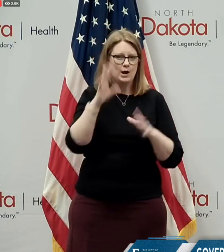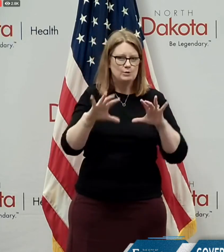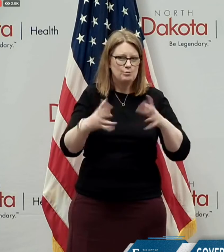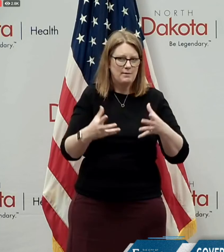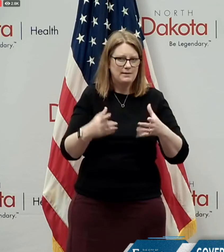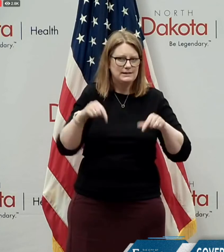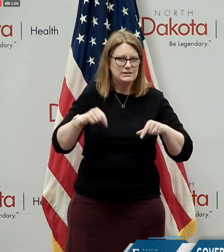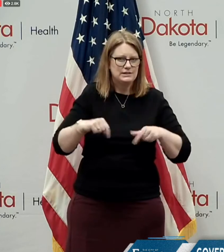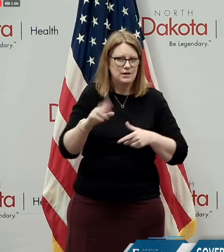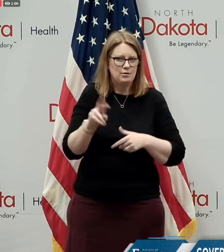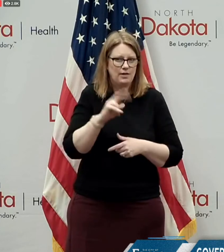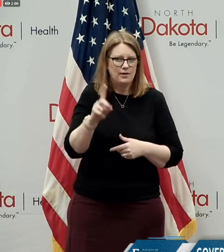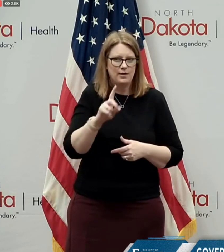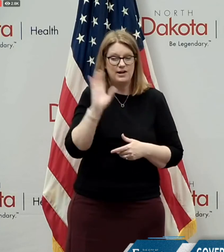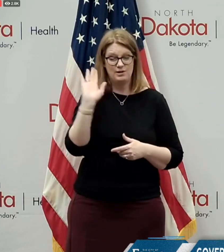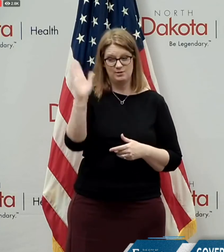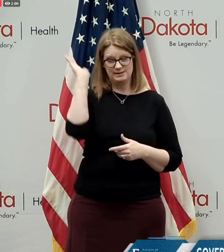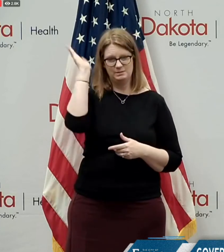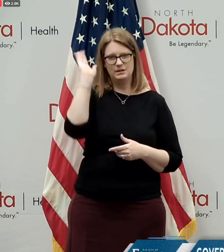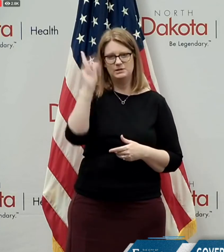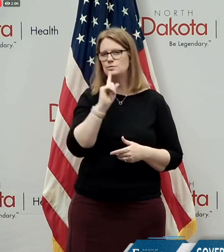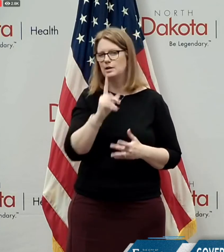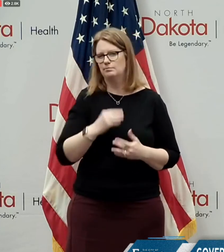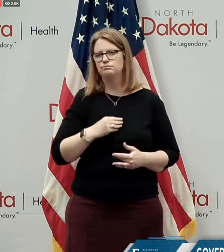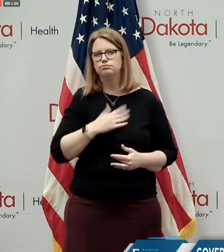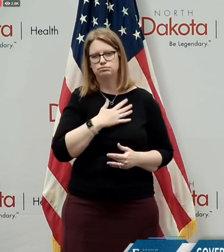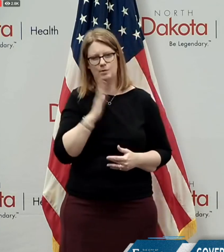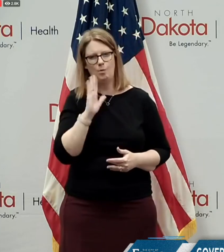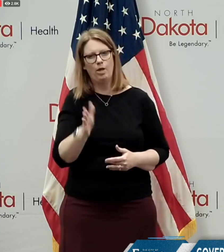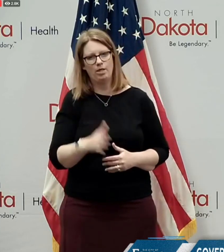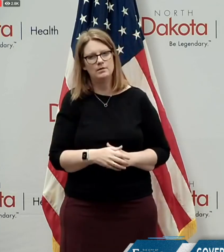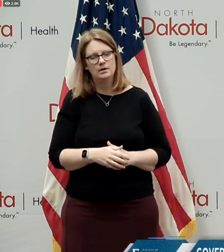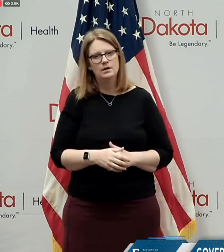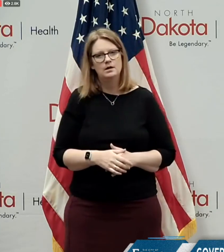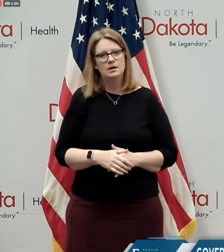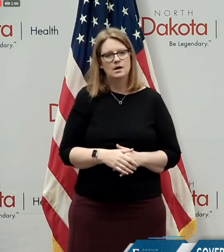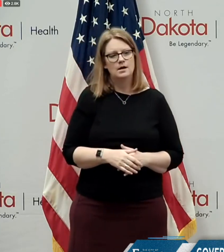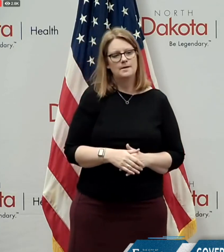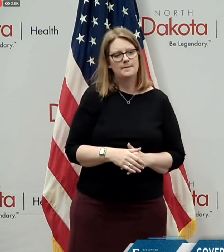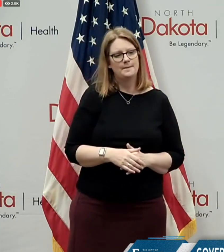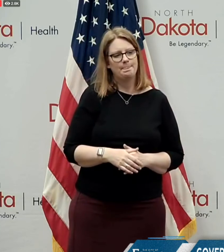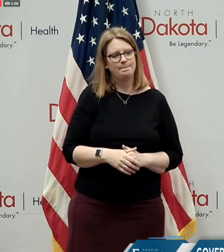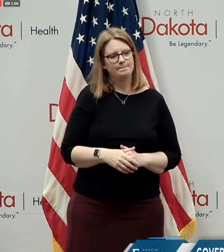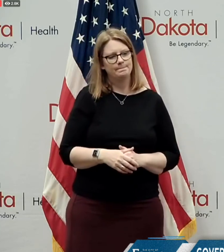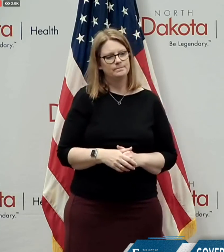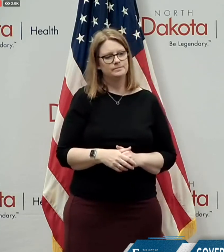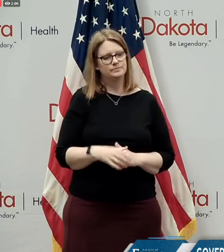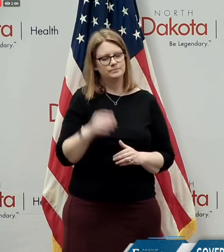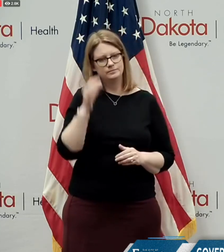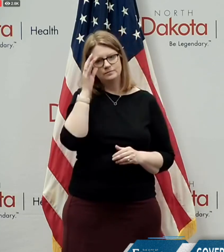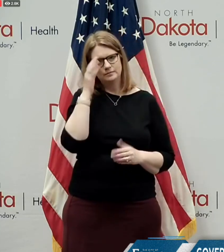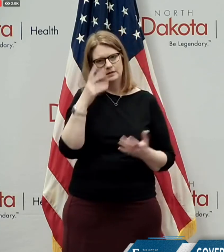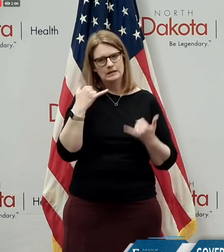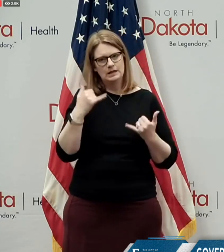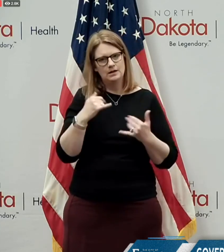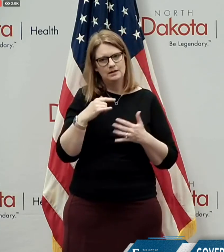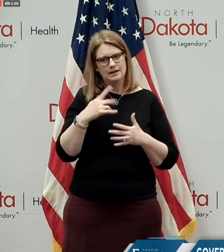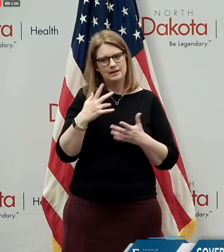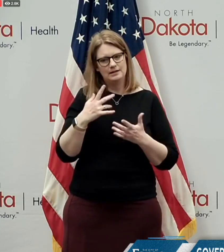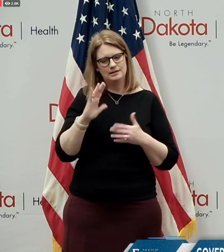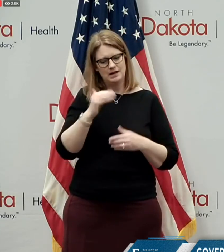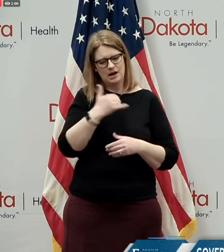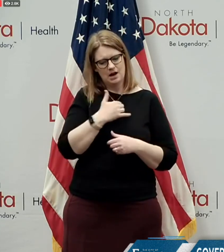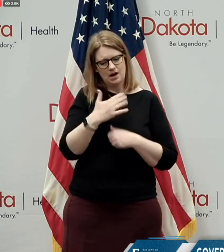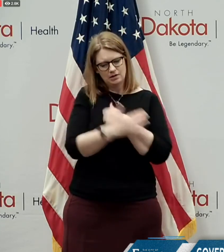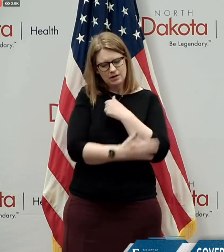Dakota. But again, in spite of what's kind of going on in the world and our nation with some unrest,